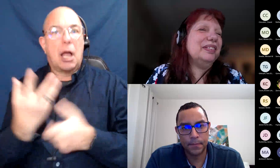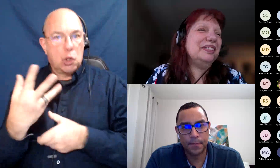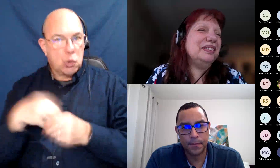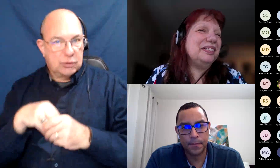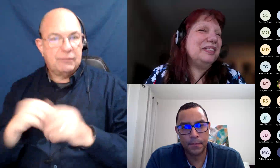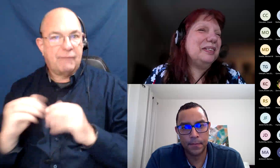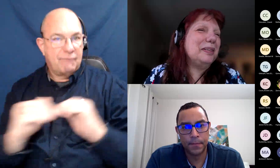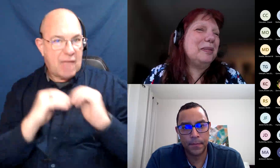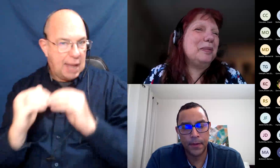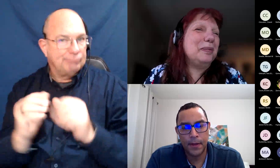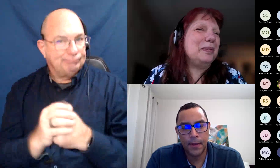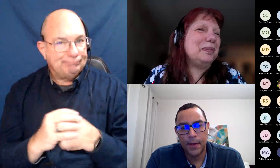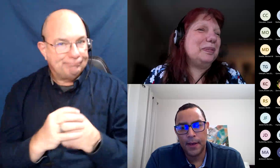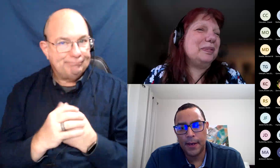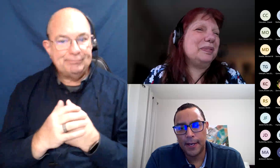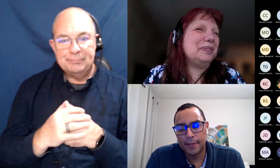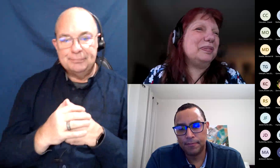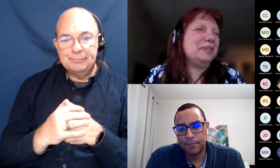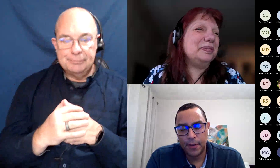inclusive.